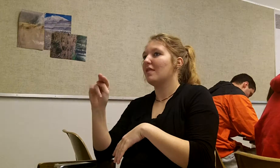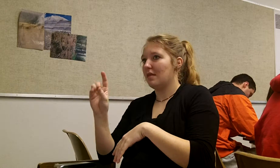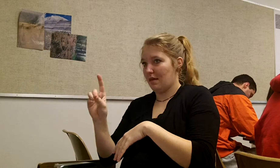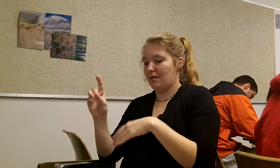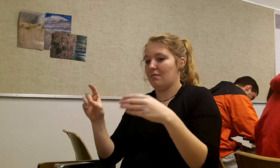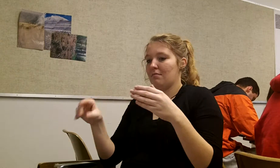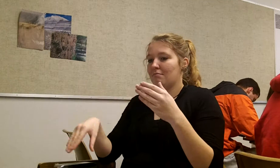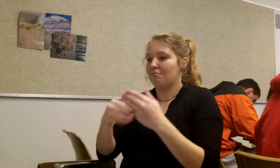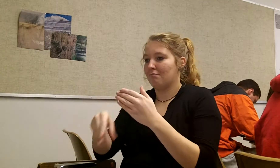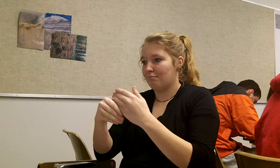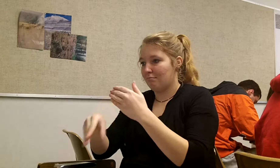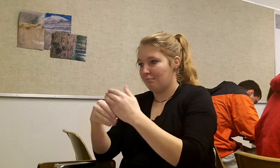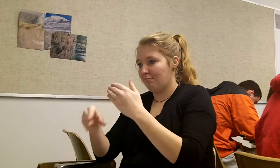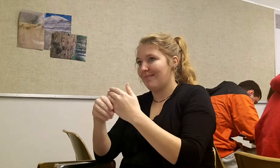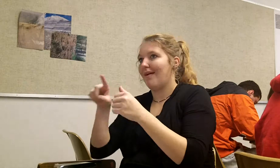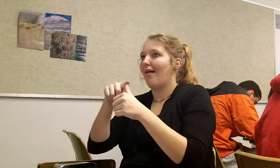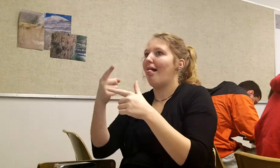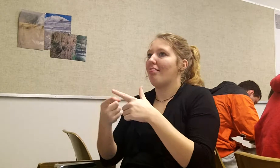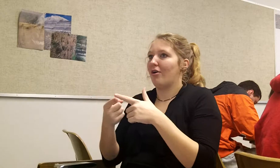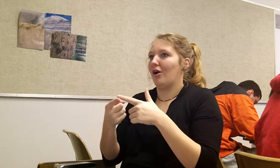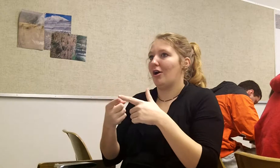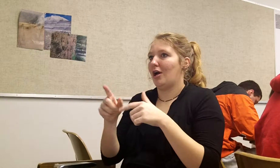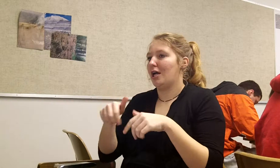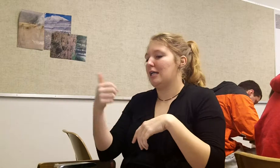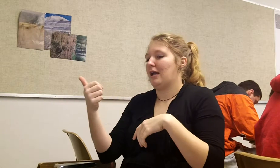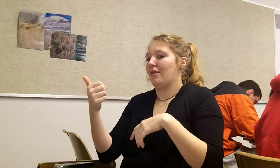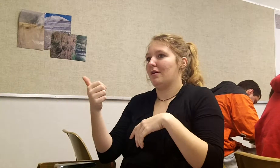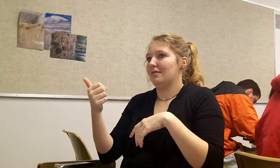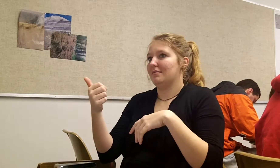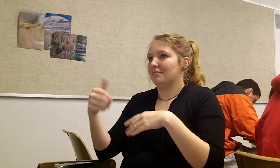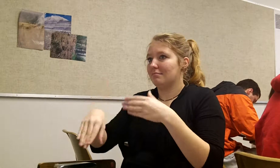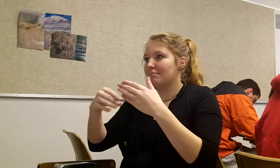ones downstream of that. If any of those are influenced,